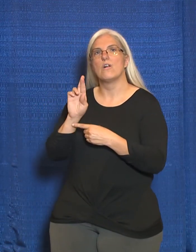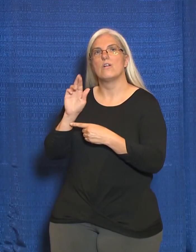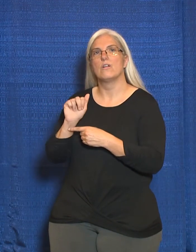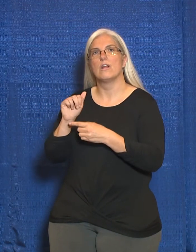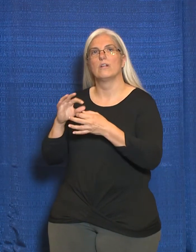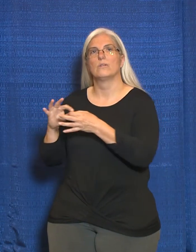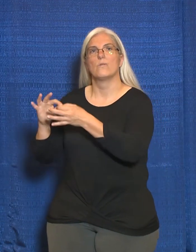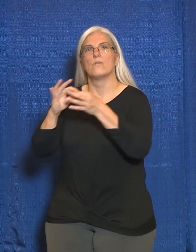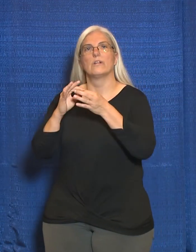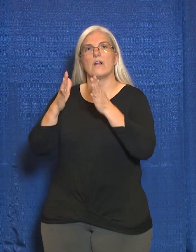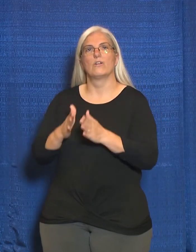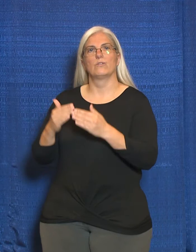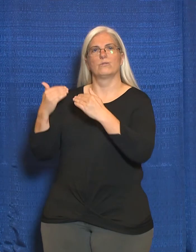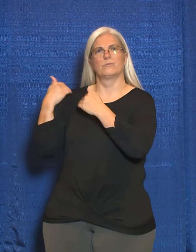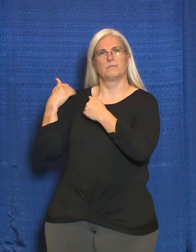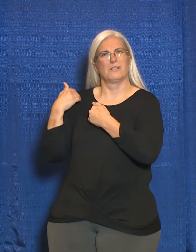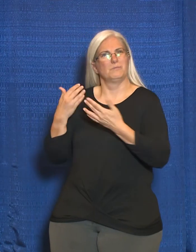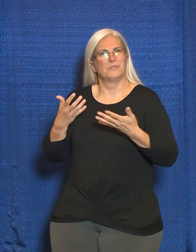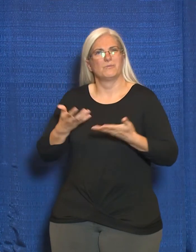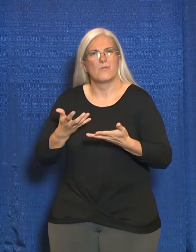Nvra Coordinator Responsibilities.